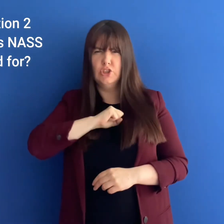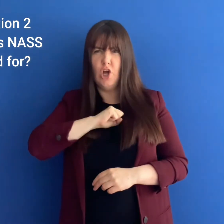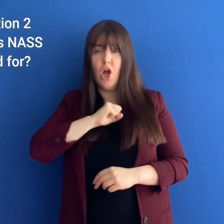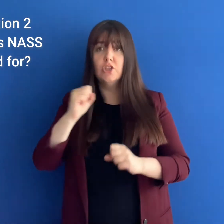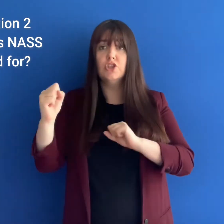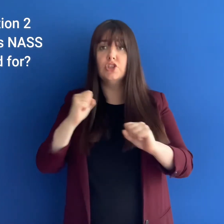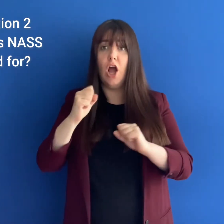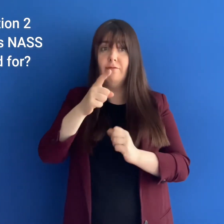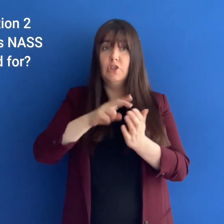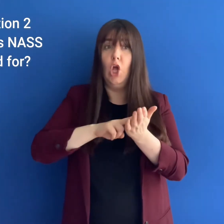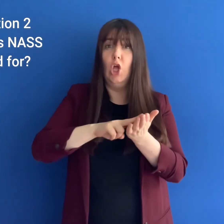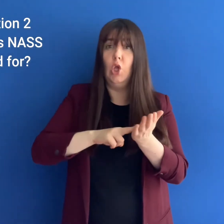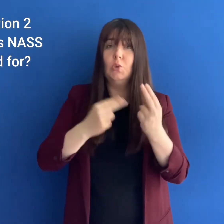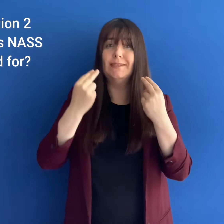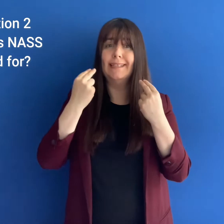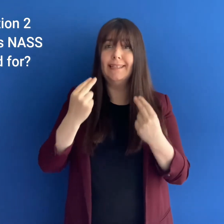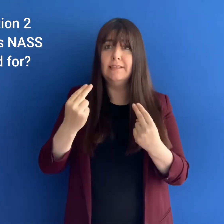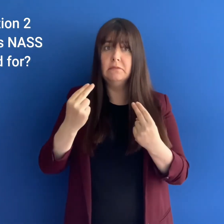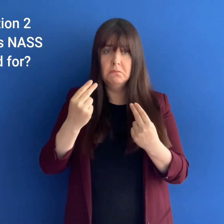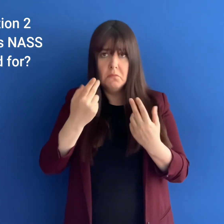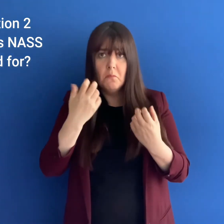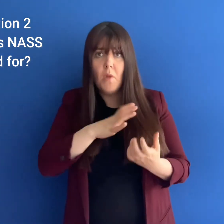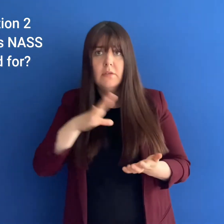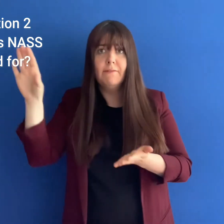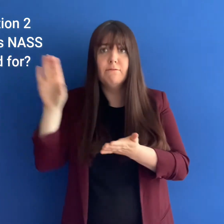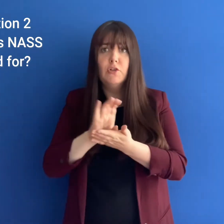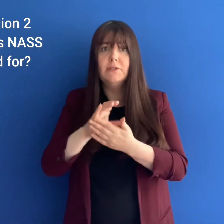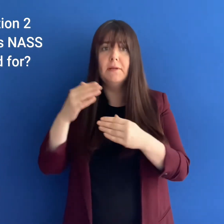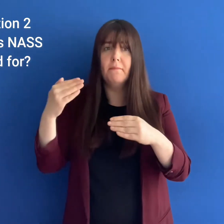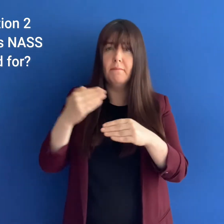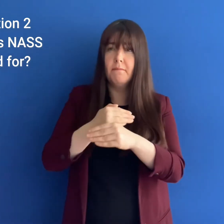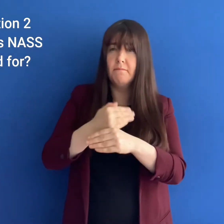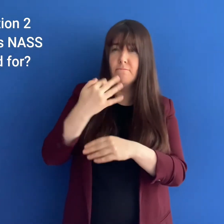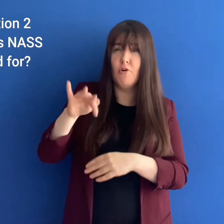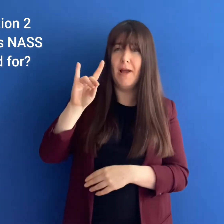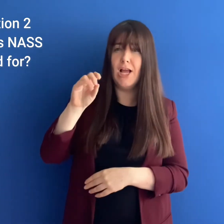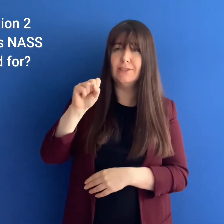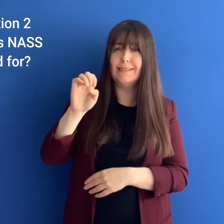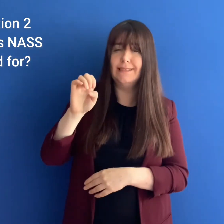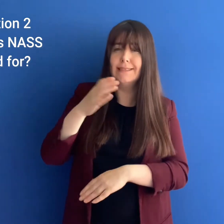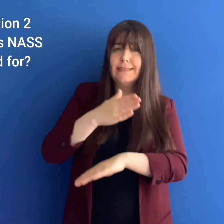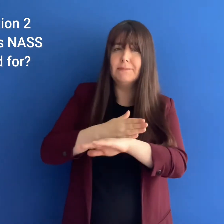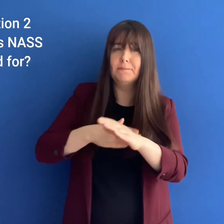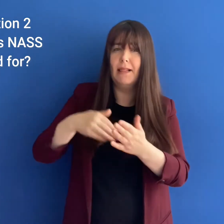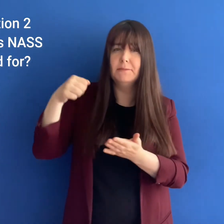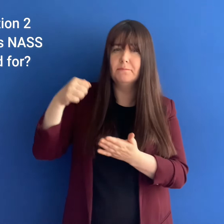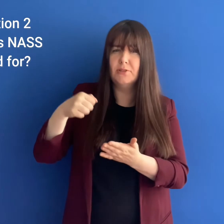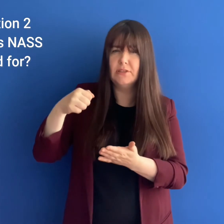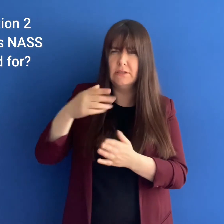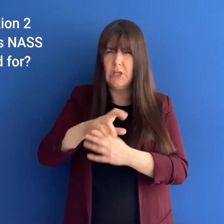If you're not sure if the service you use or need is funded from the HSE disability